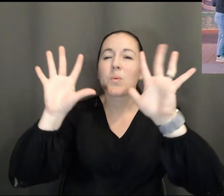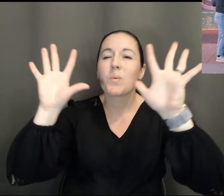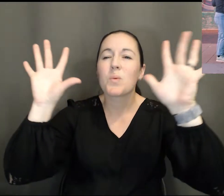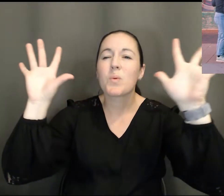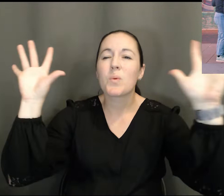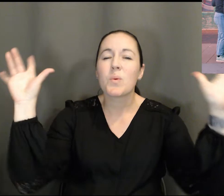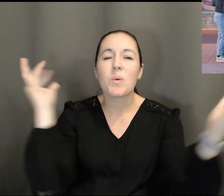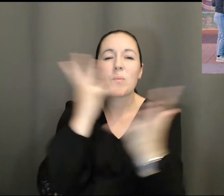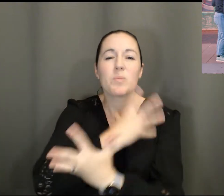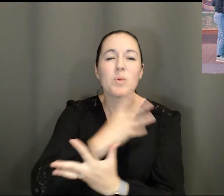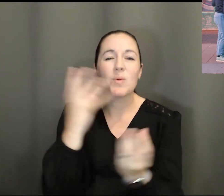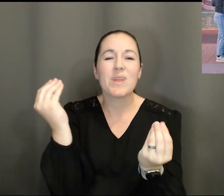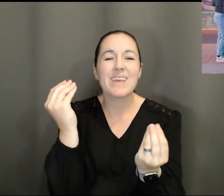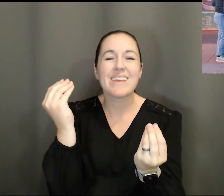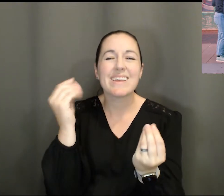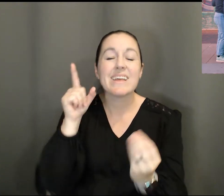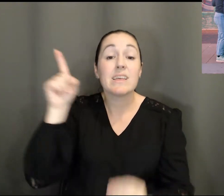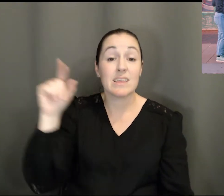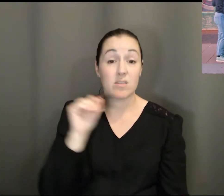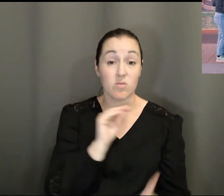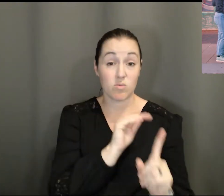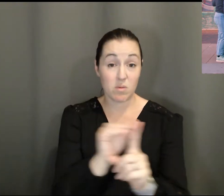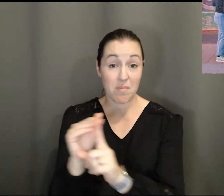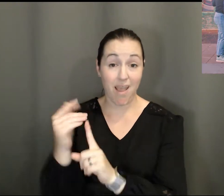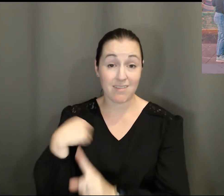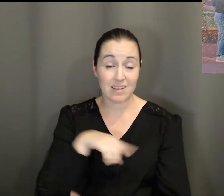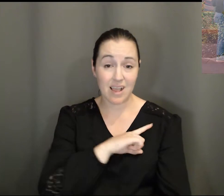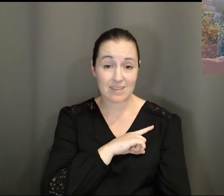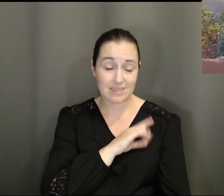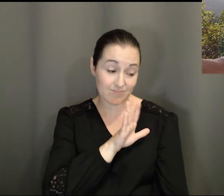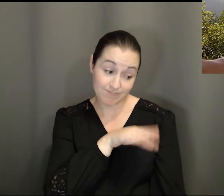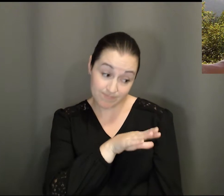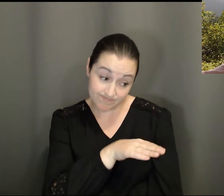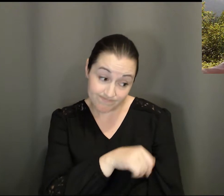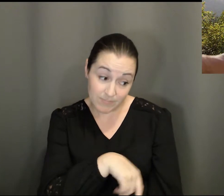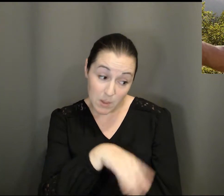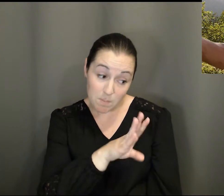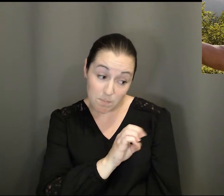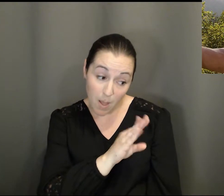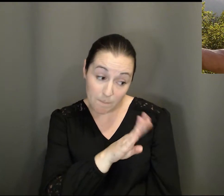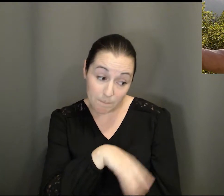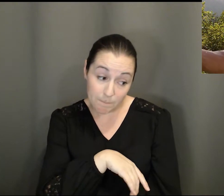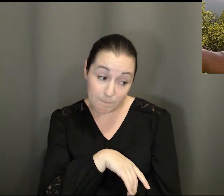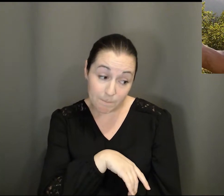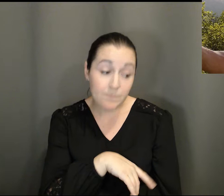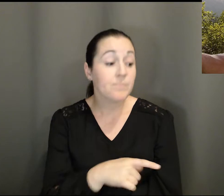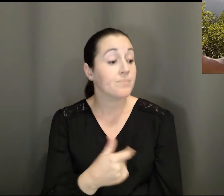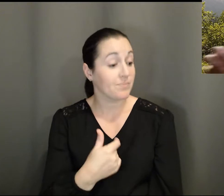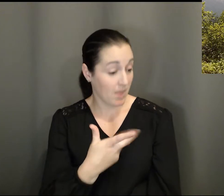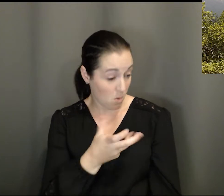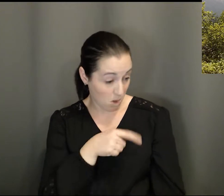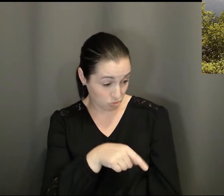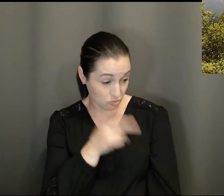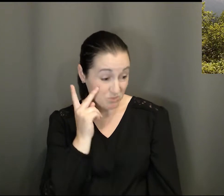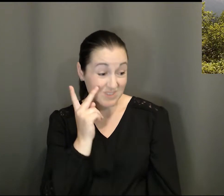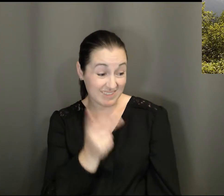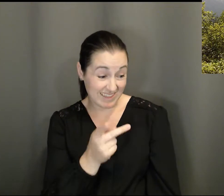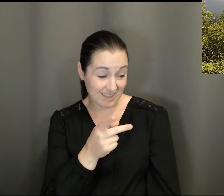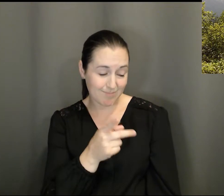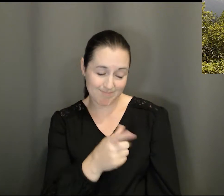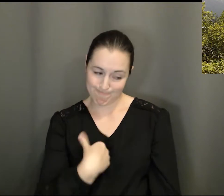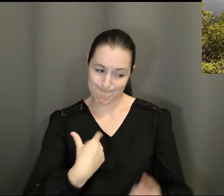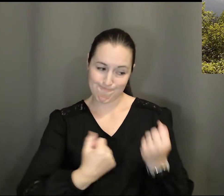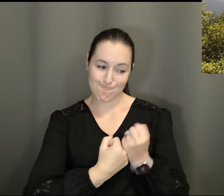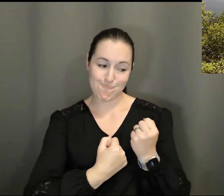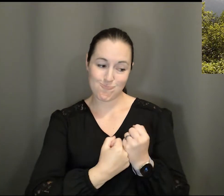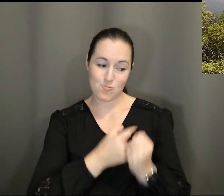I'm powerful, more powerful than you could ever imagine, more powerful than you can ever know. And as you take a look at that son and as you realize you can't do